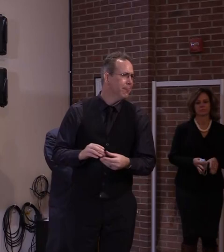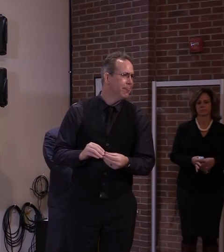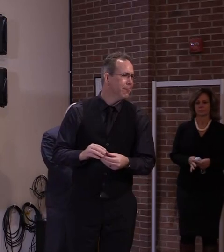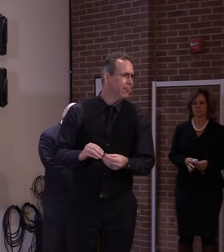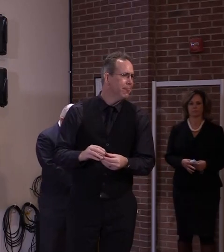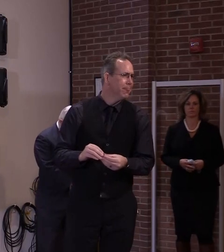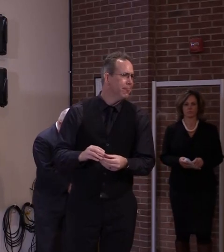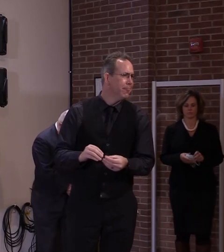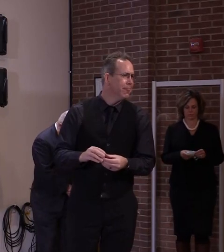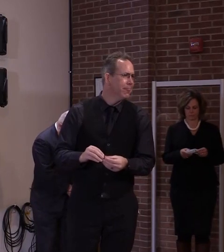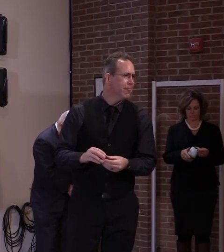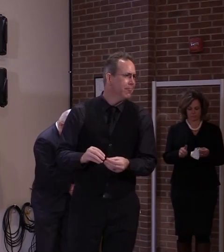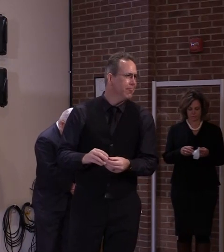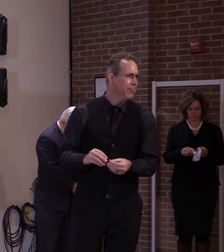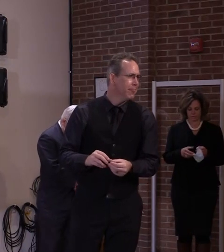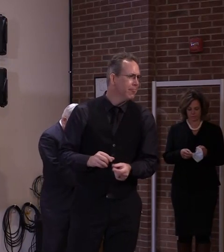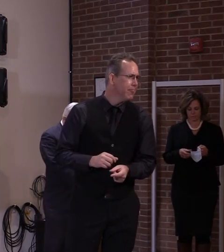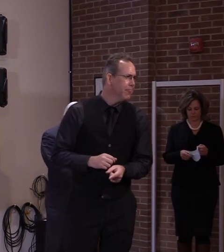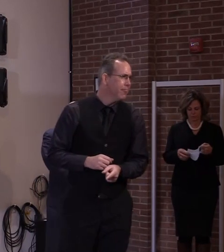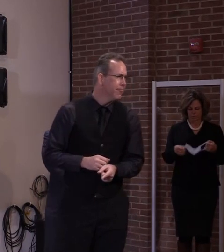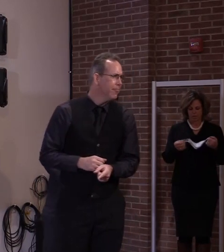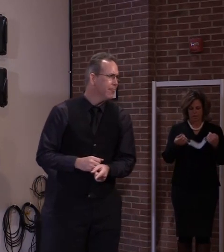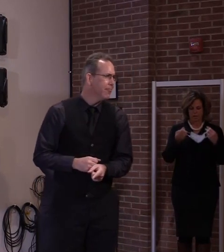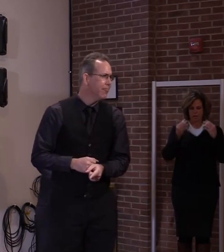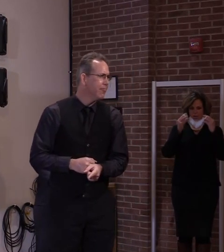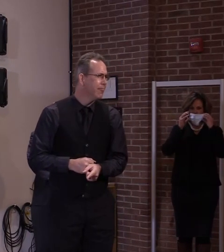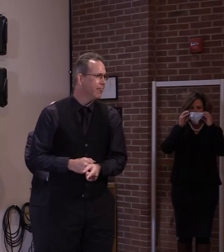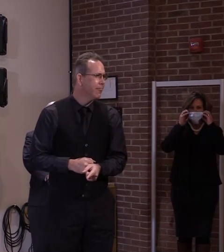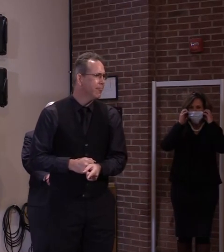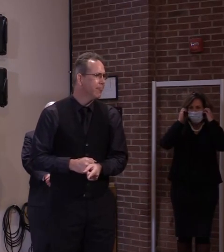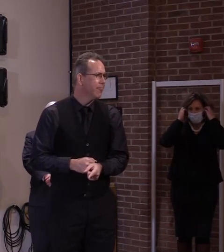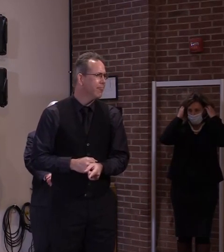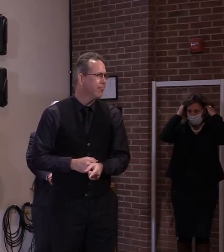did they go? Are they being supplanted by the newer variants,